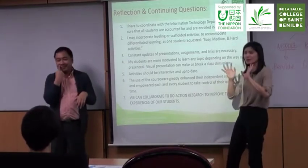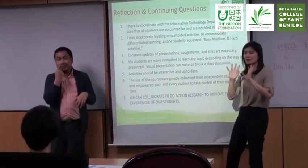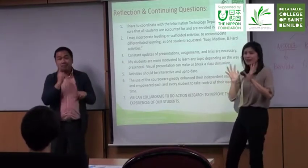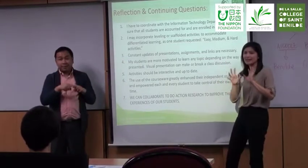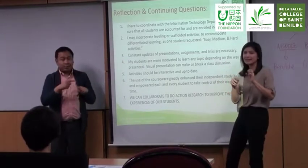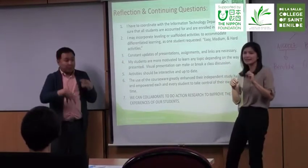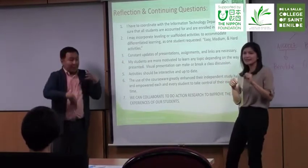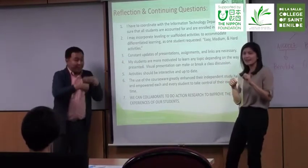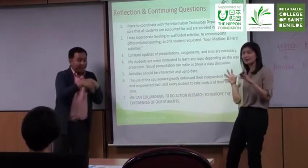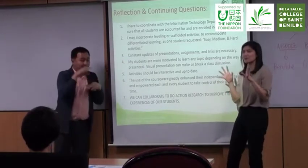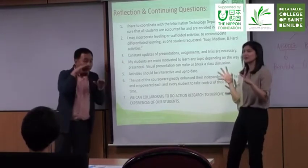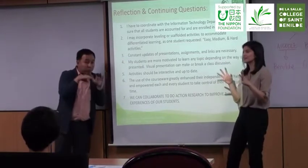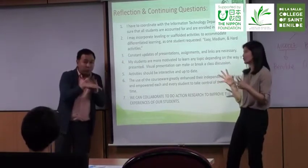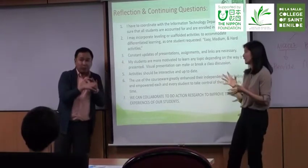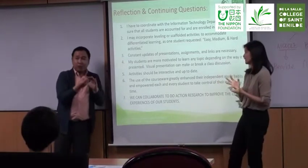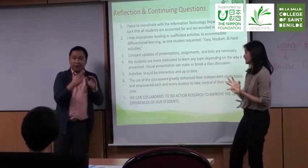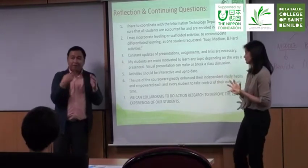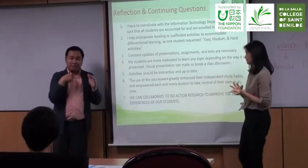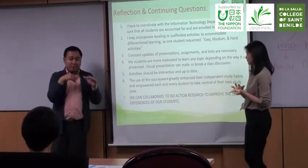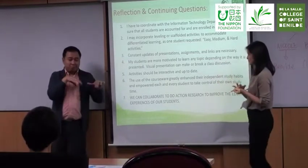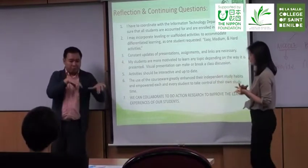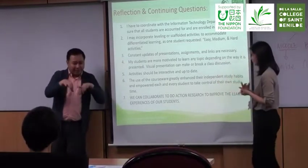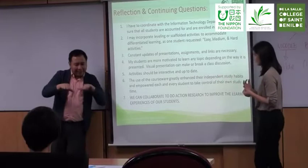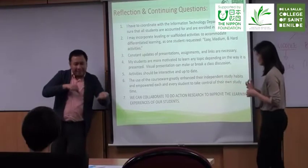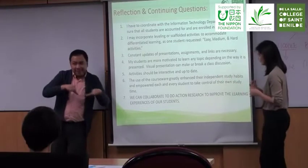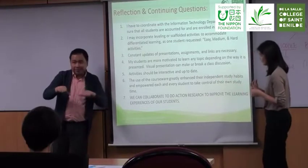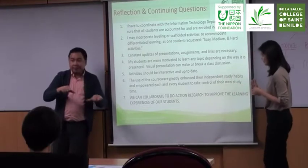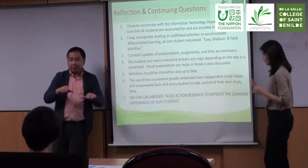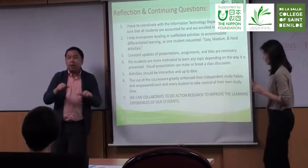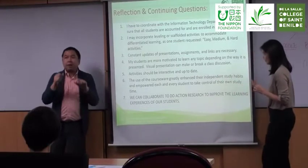or something moving, everybody's so alert.